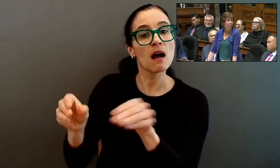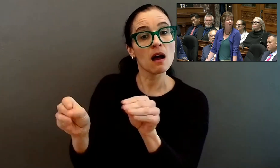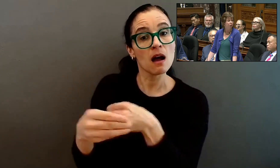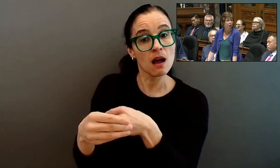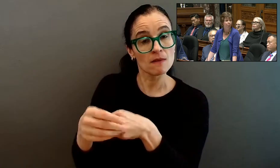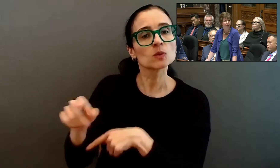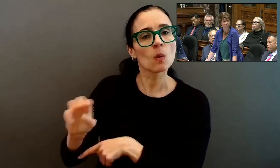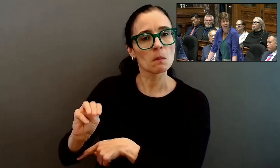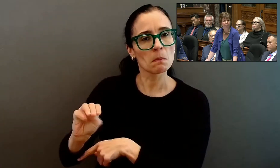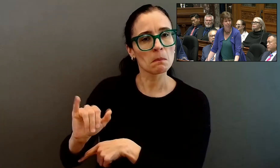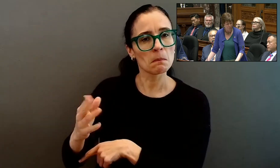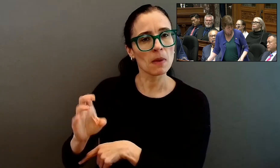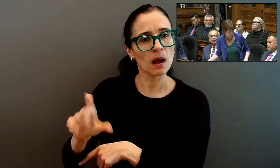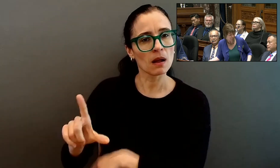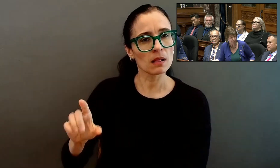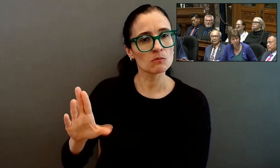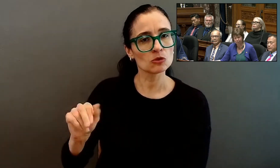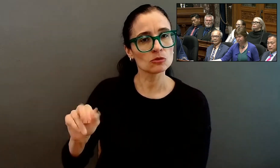the partnership with the city.